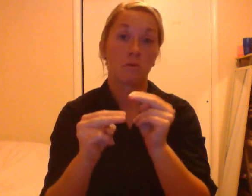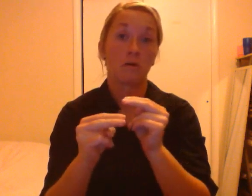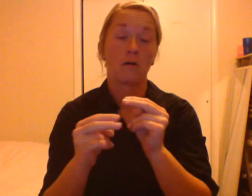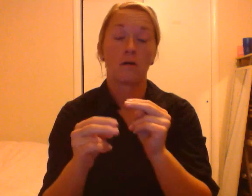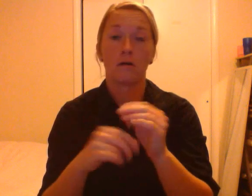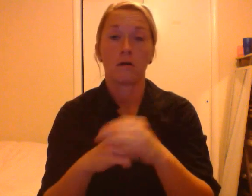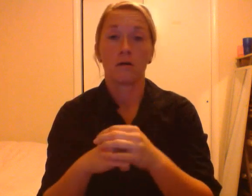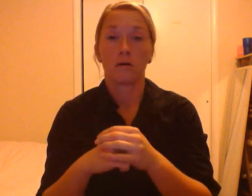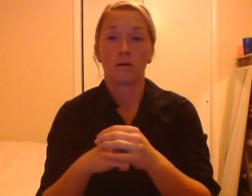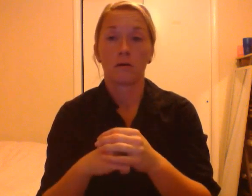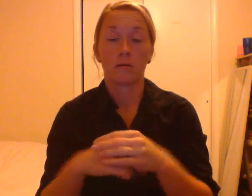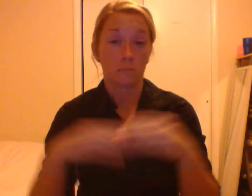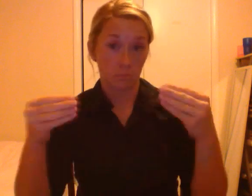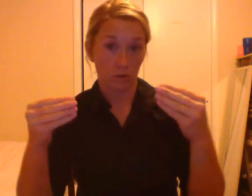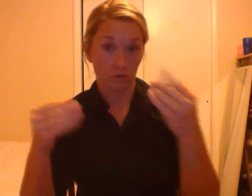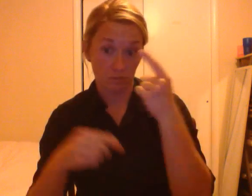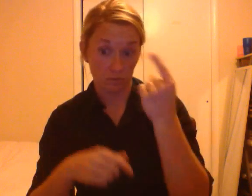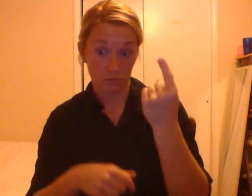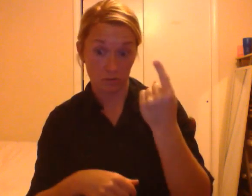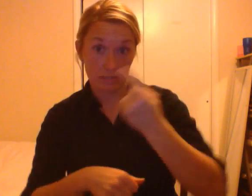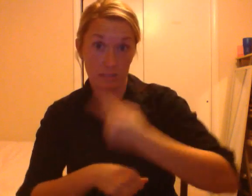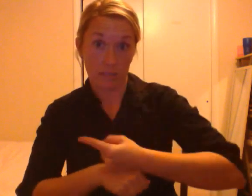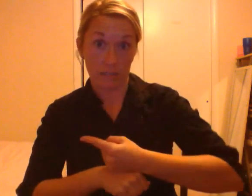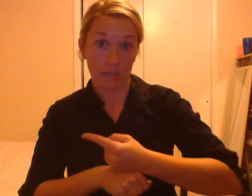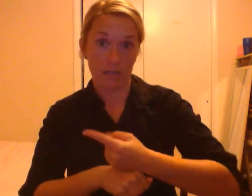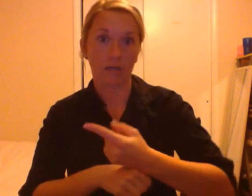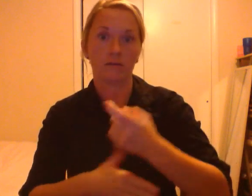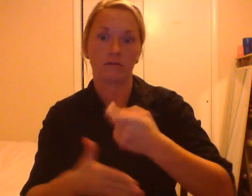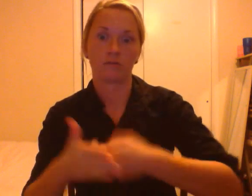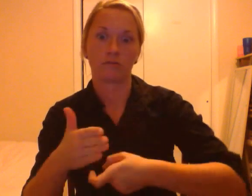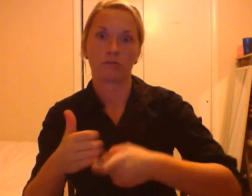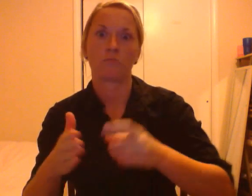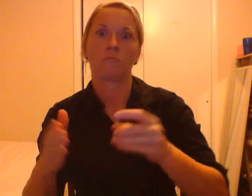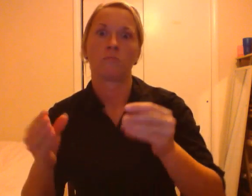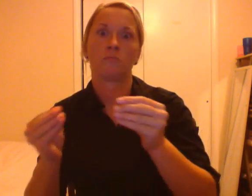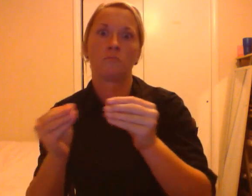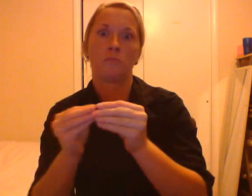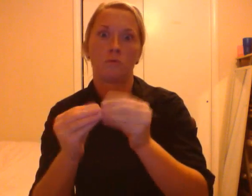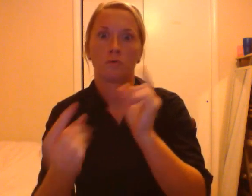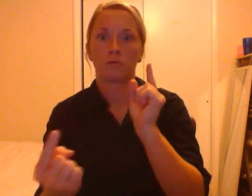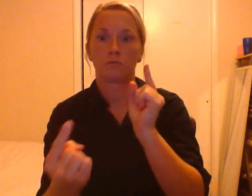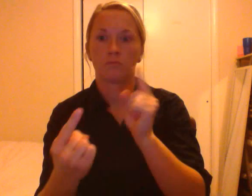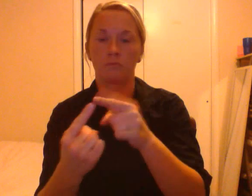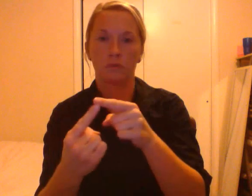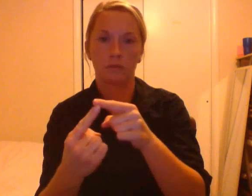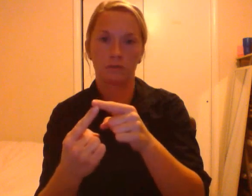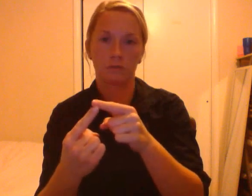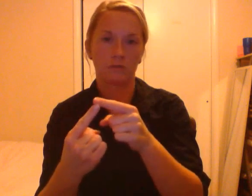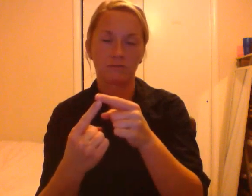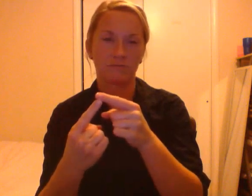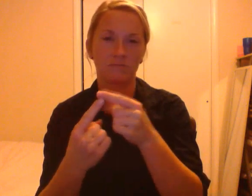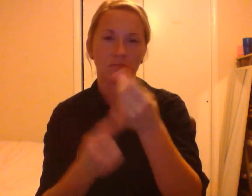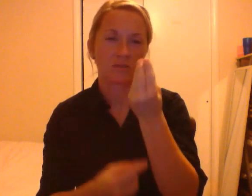charge you more points because they want to have more interest up front. They don't really care who pays this. It can be either the buyer or the